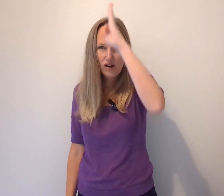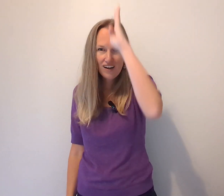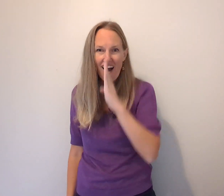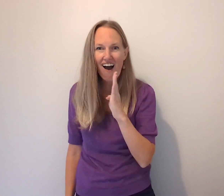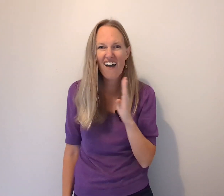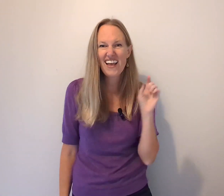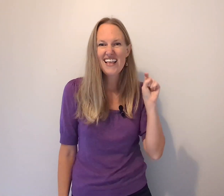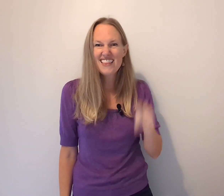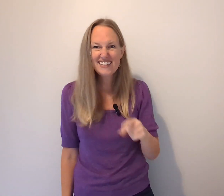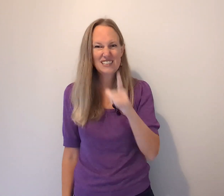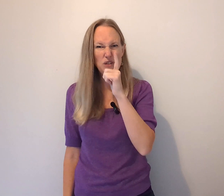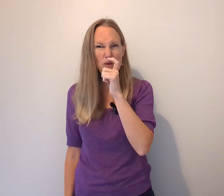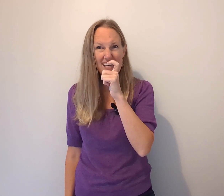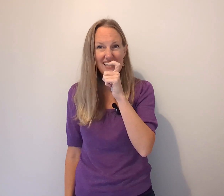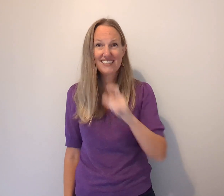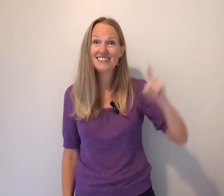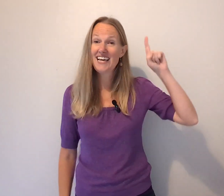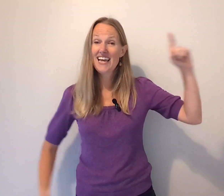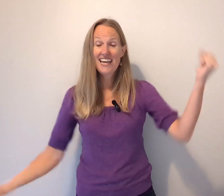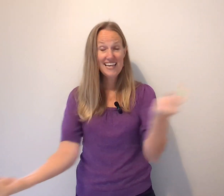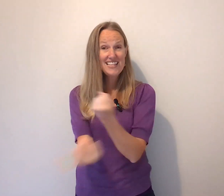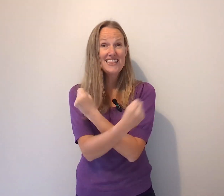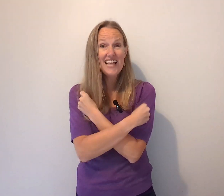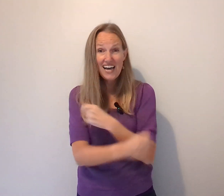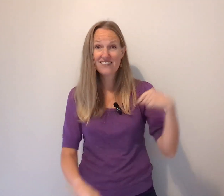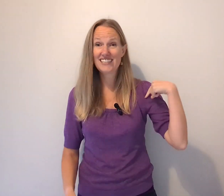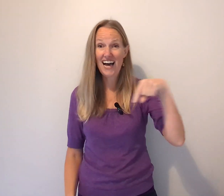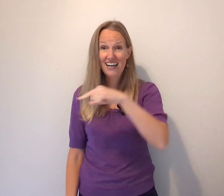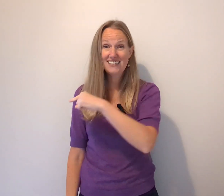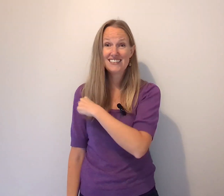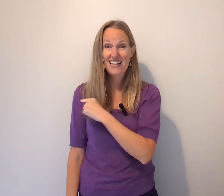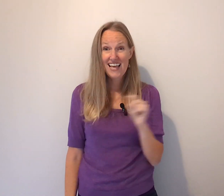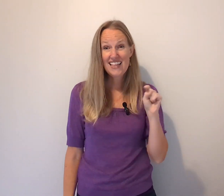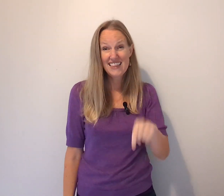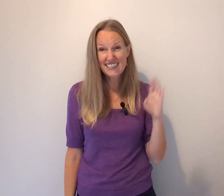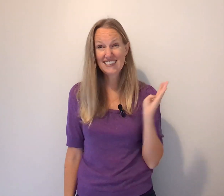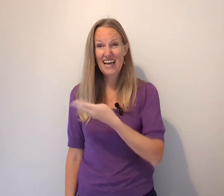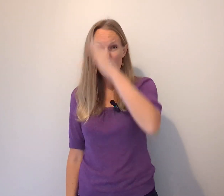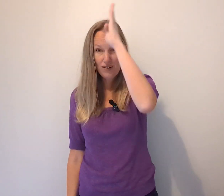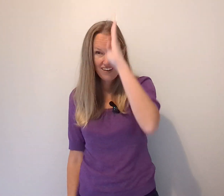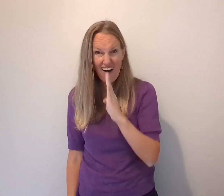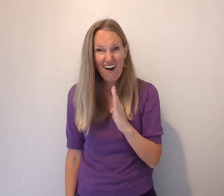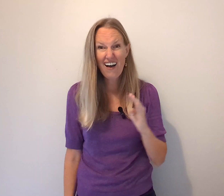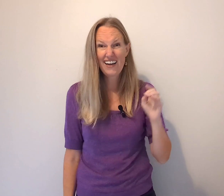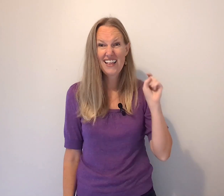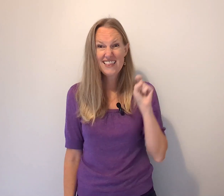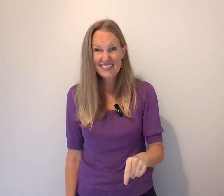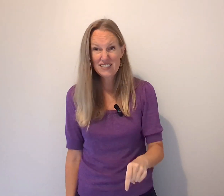our God. This is who he is. He loves us. This is our God. This is